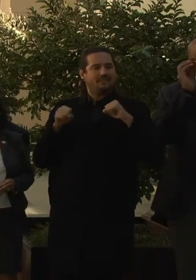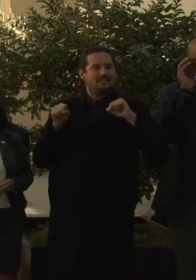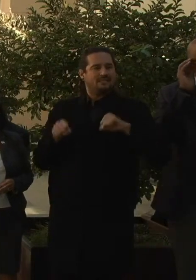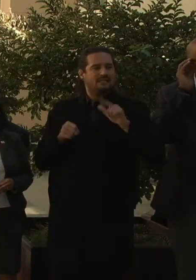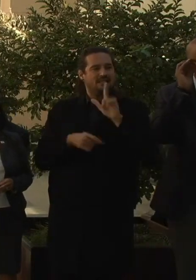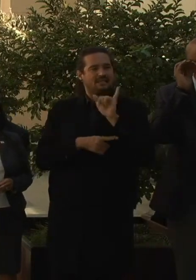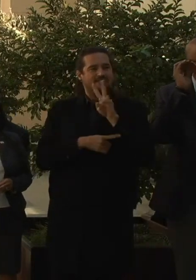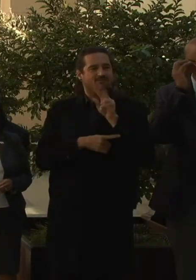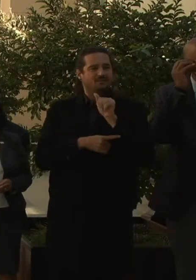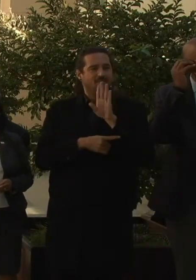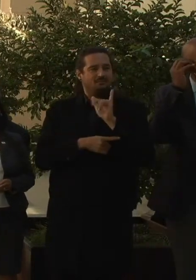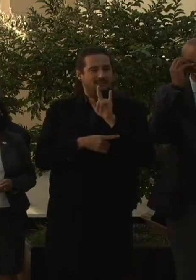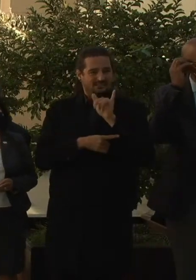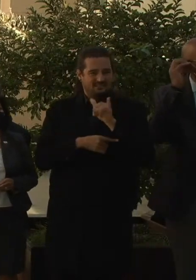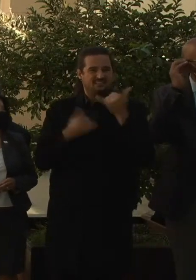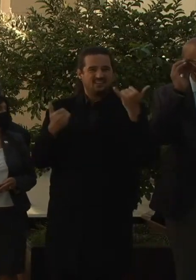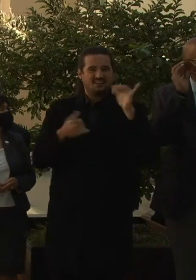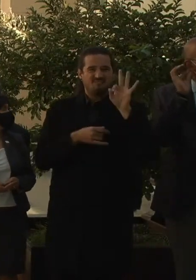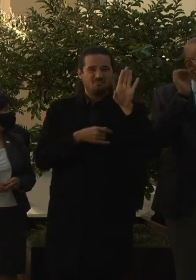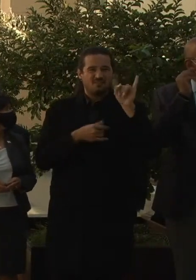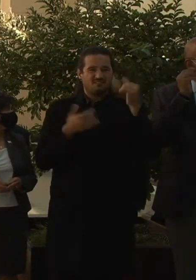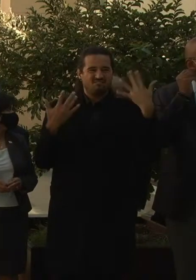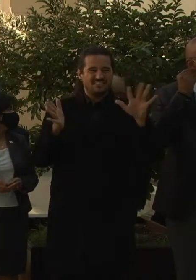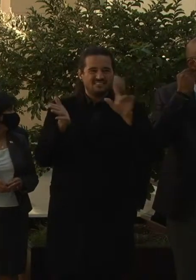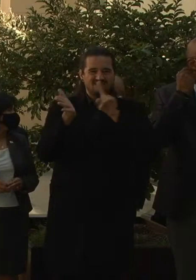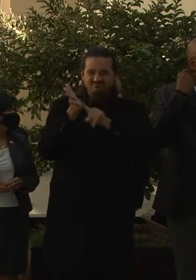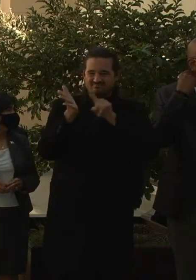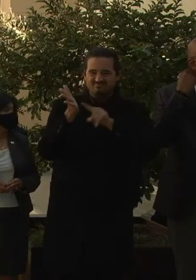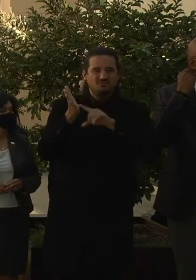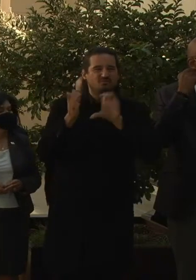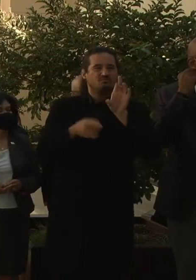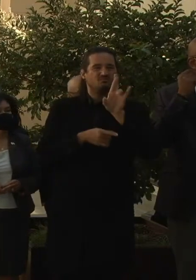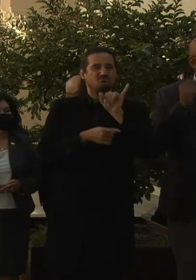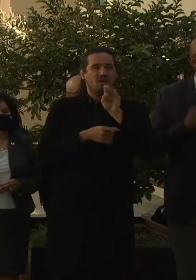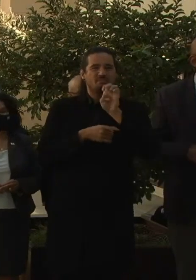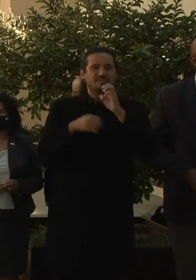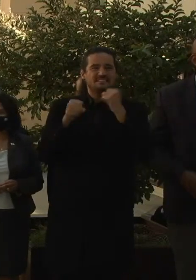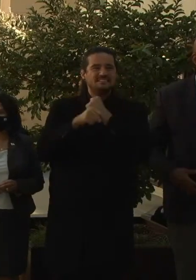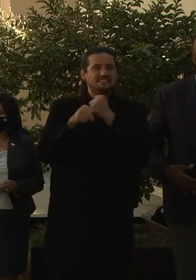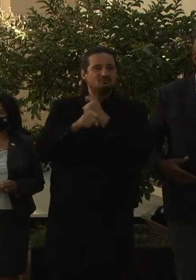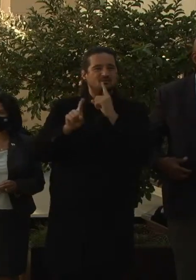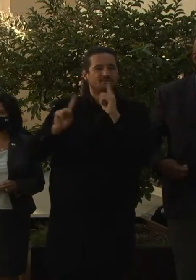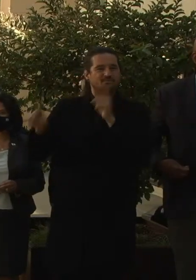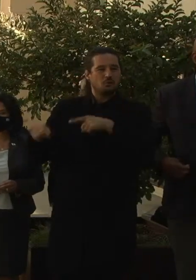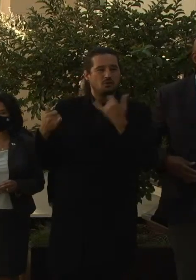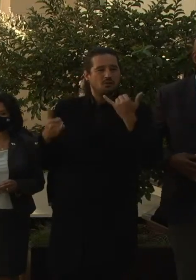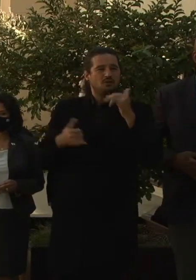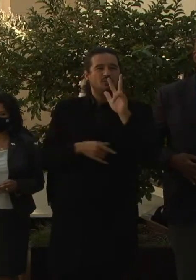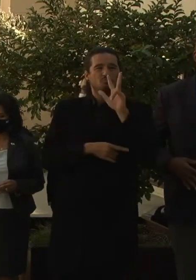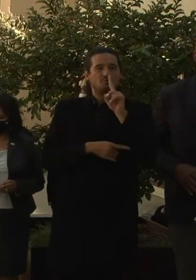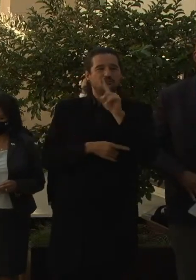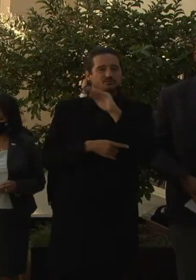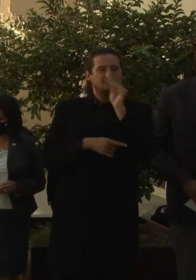crime statistics in California, a 31% jump in homicides over 2020.